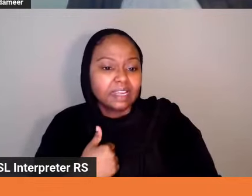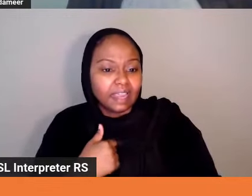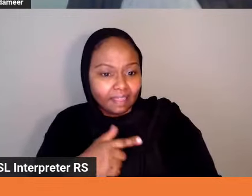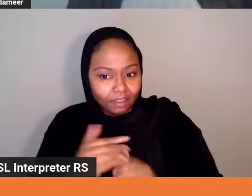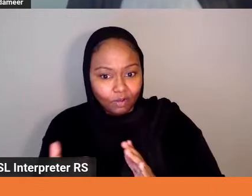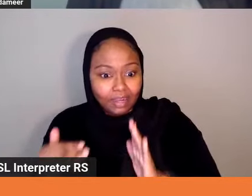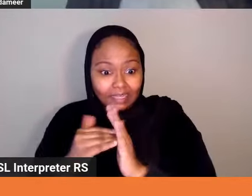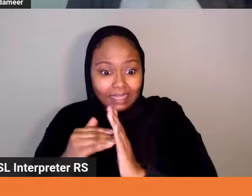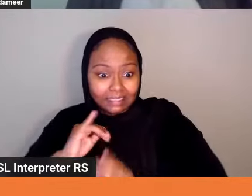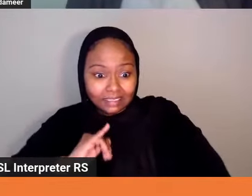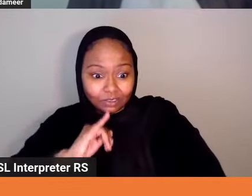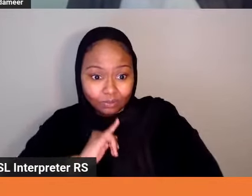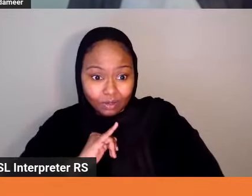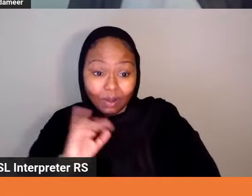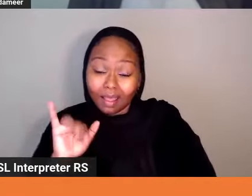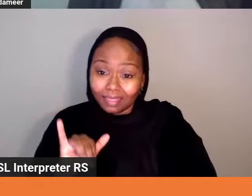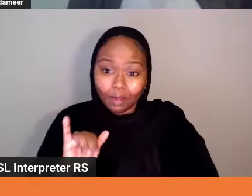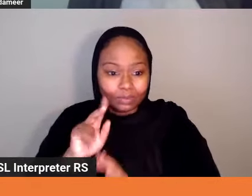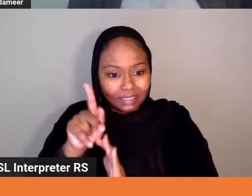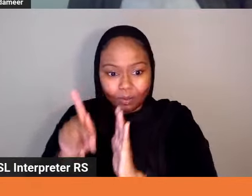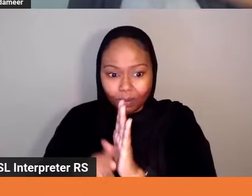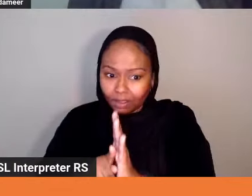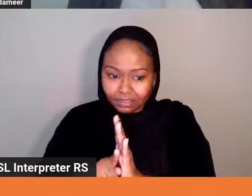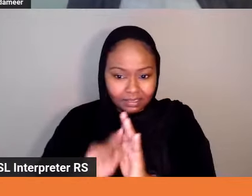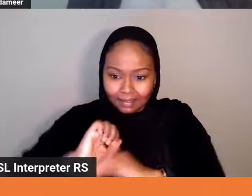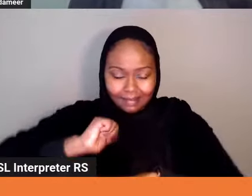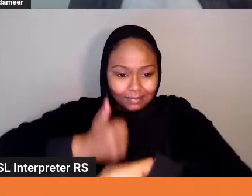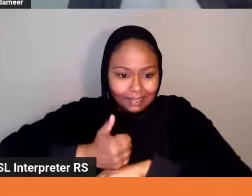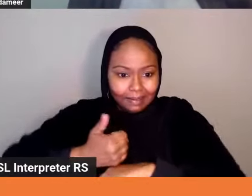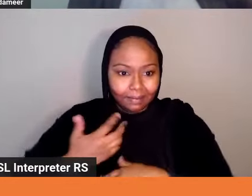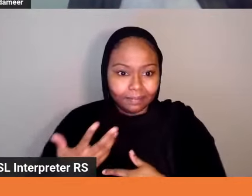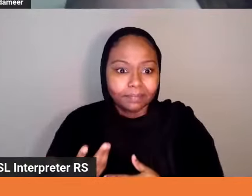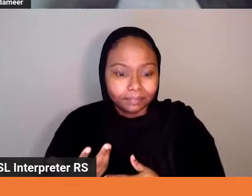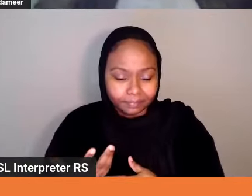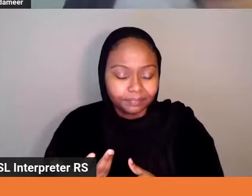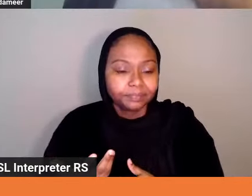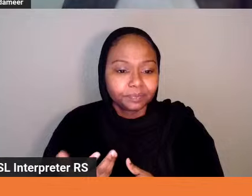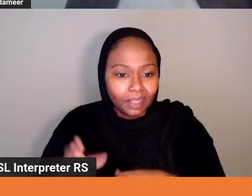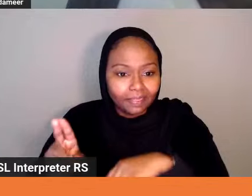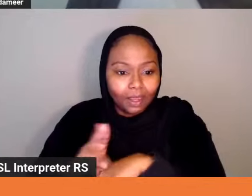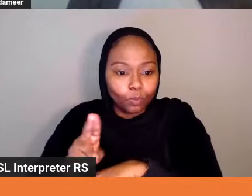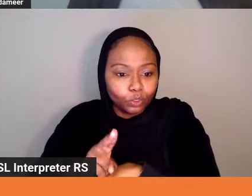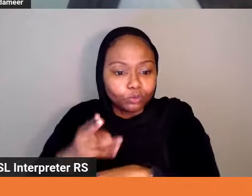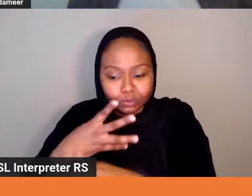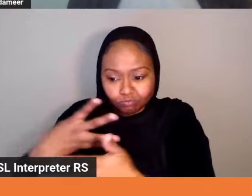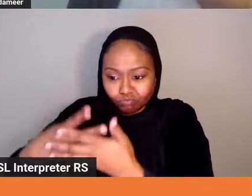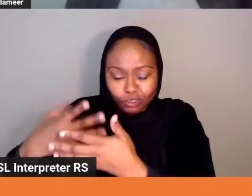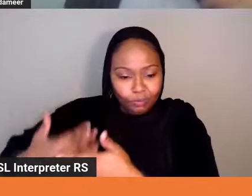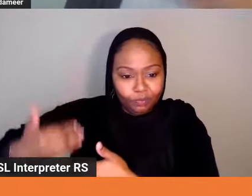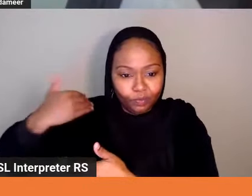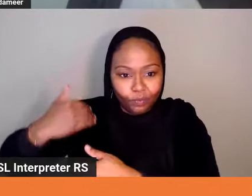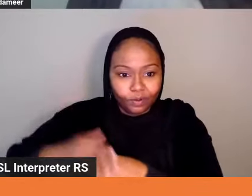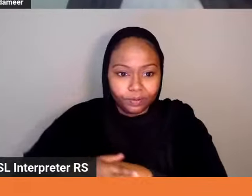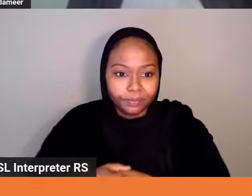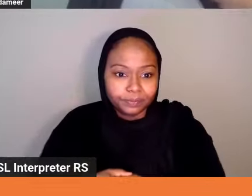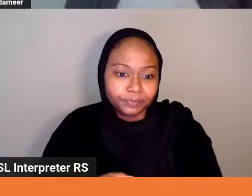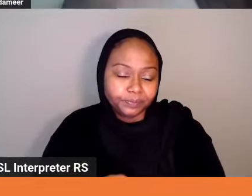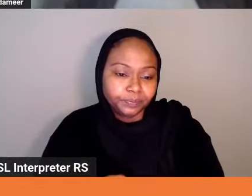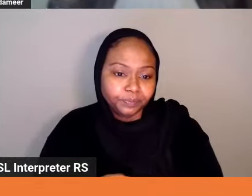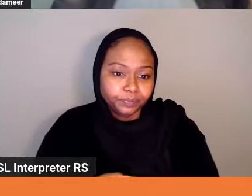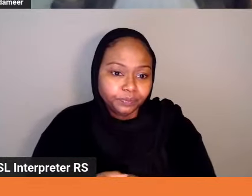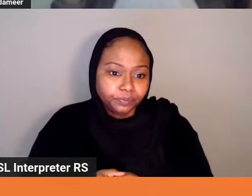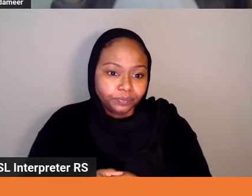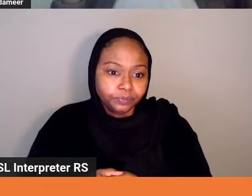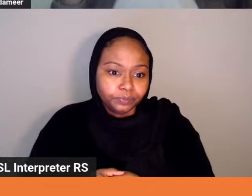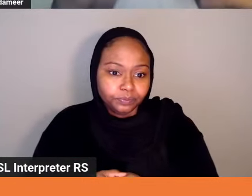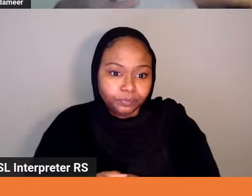of Israel. This is the policy how Israel were weaponizing detention and it's just because